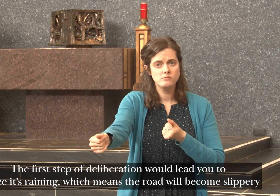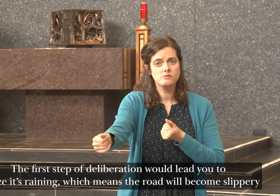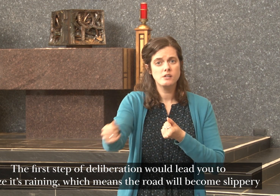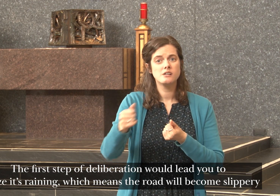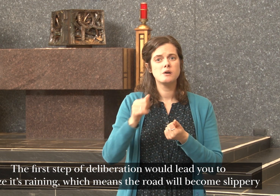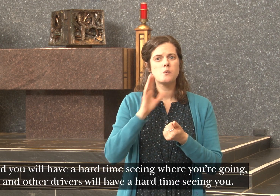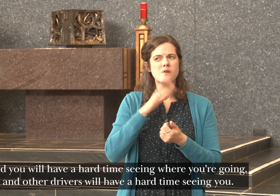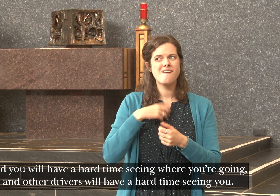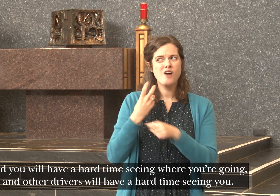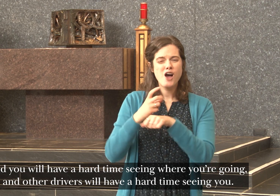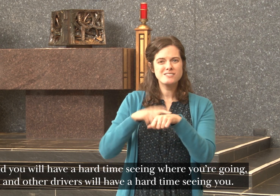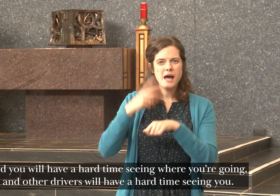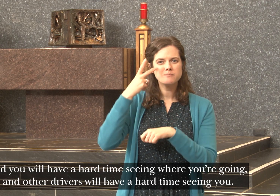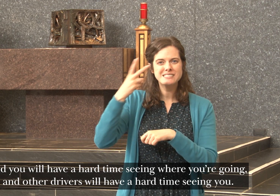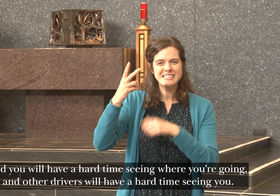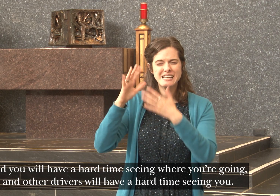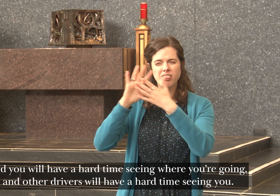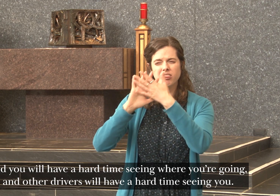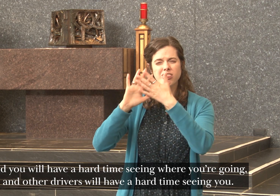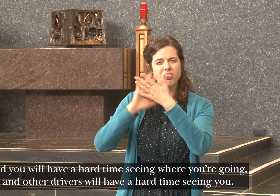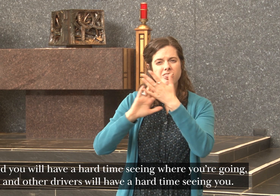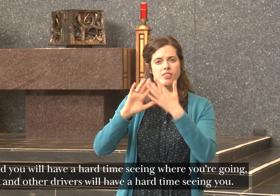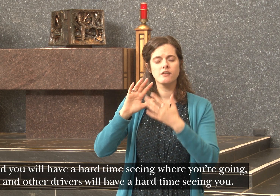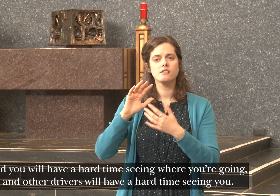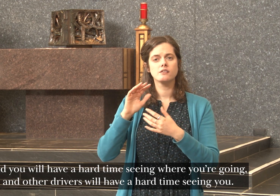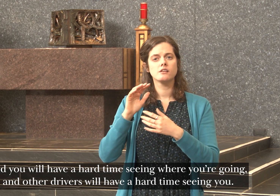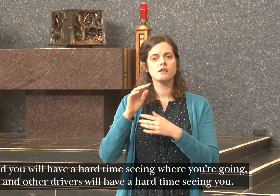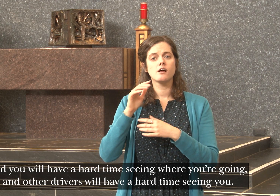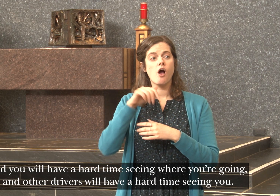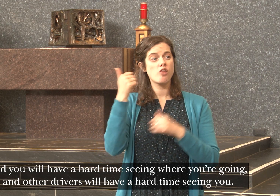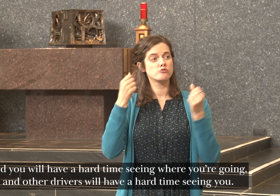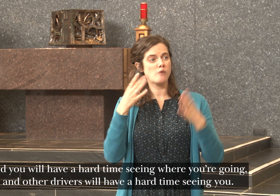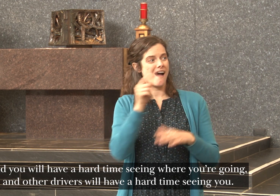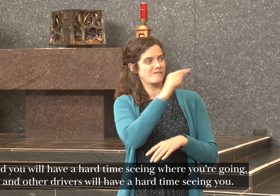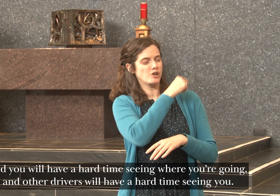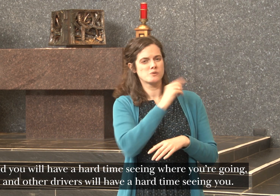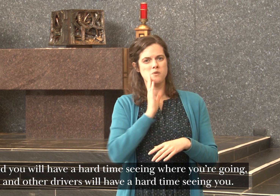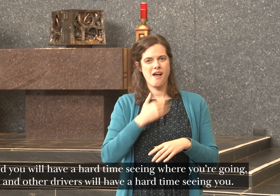and you will have a hard time seeing where you're going, and other drivers will have a hard time seeing you.